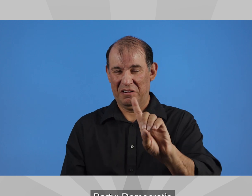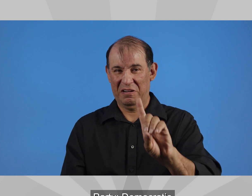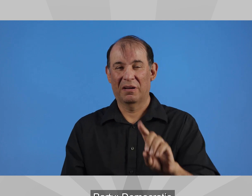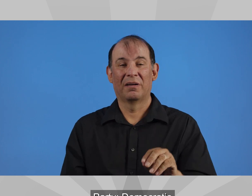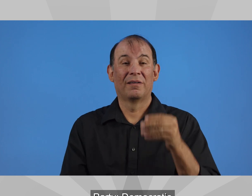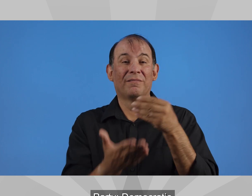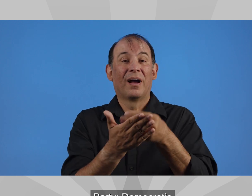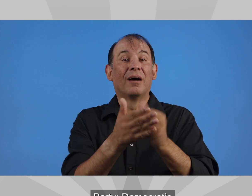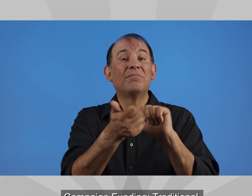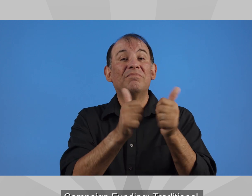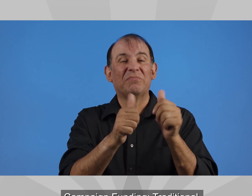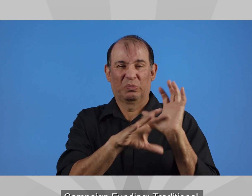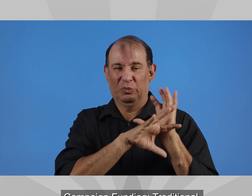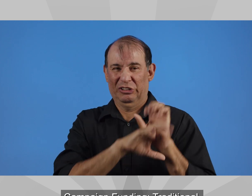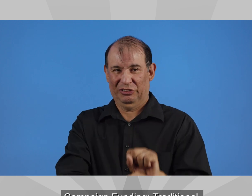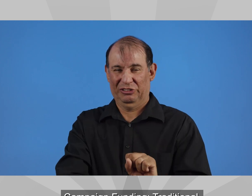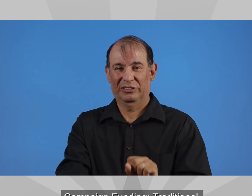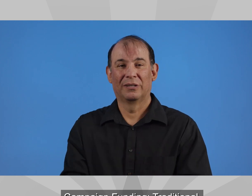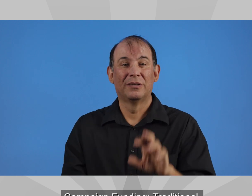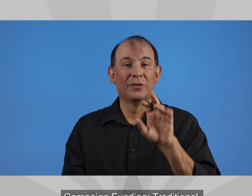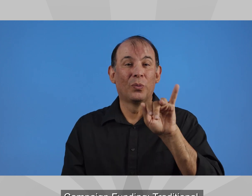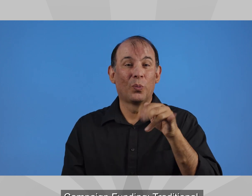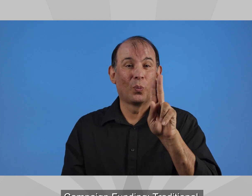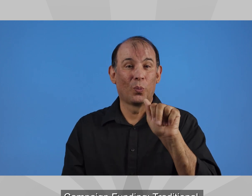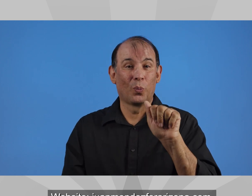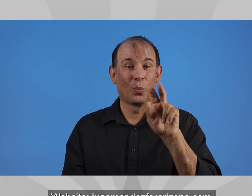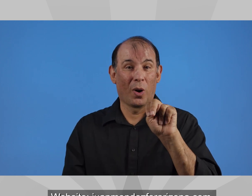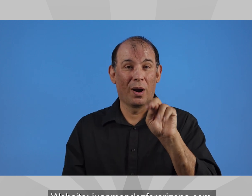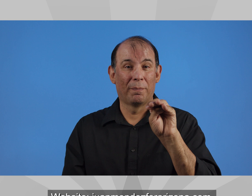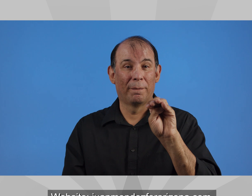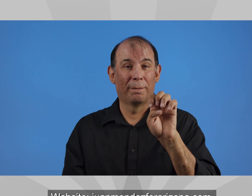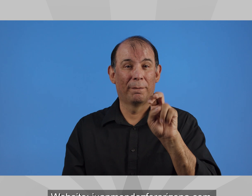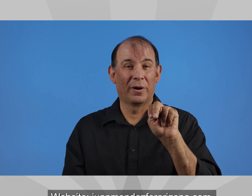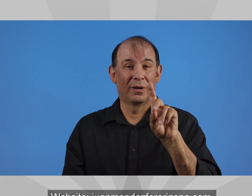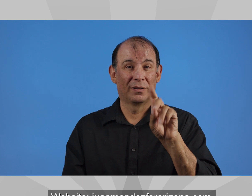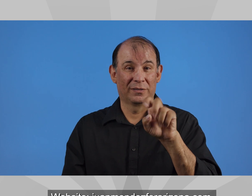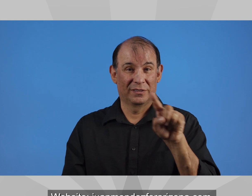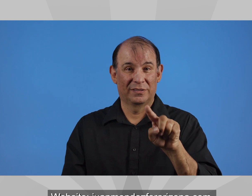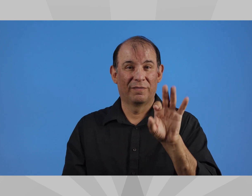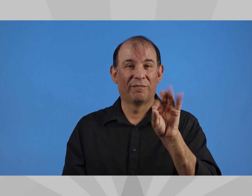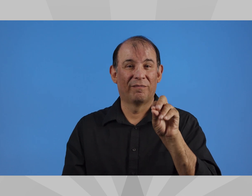Party Democratic. Campaign funding, traditional. Website,